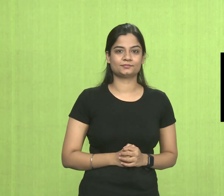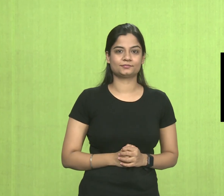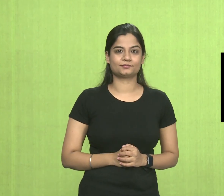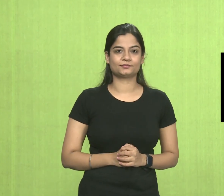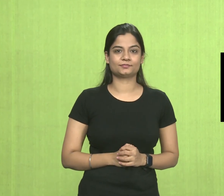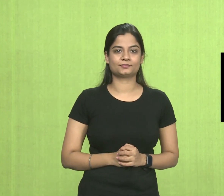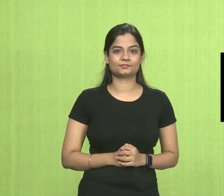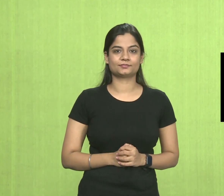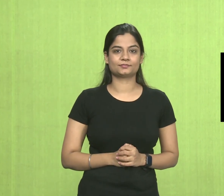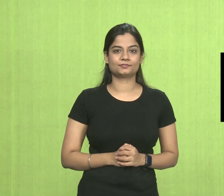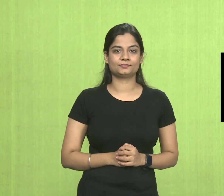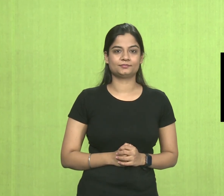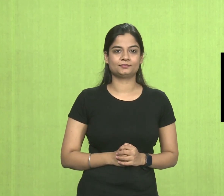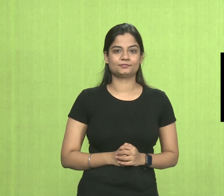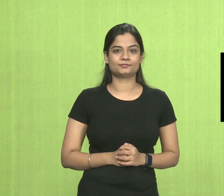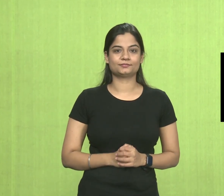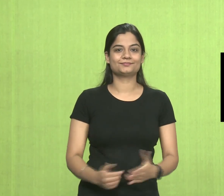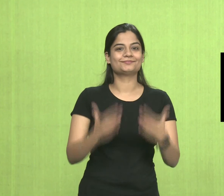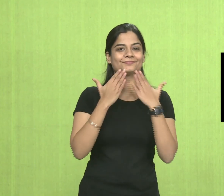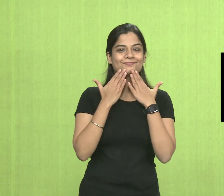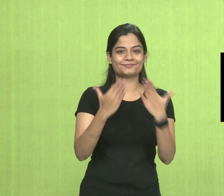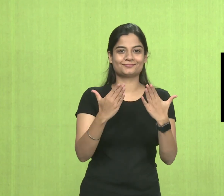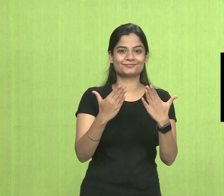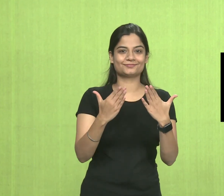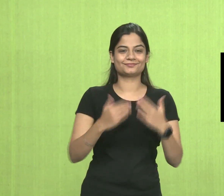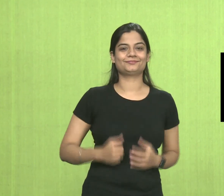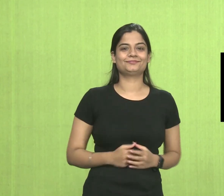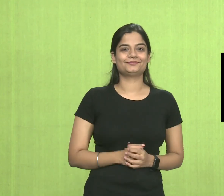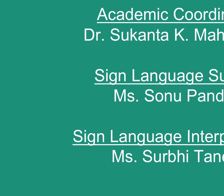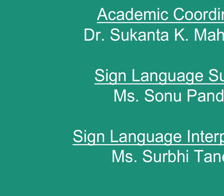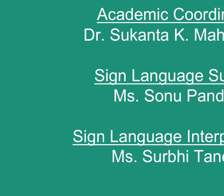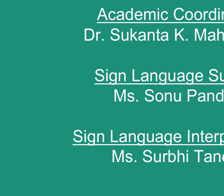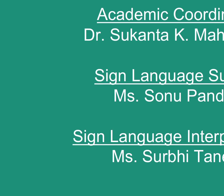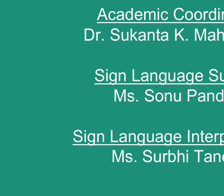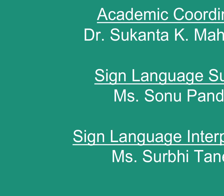can be utilized. Thank you.